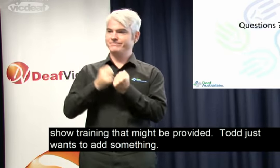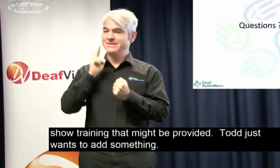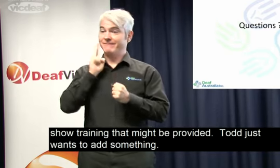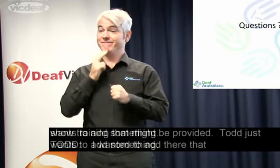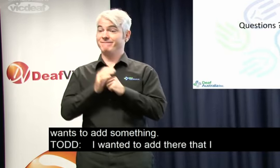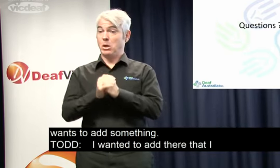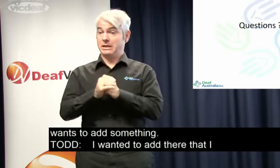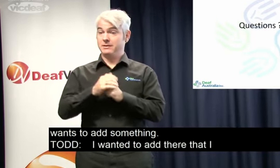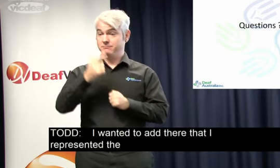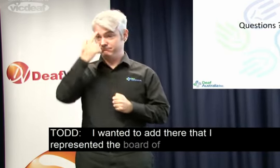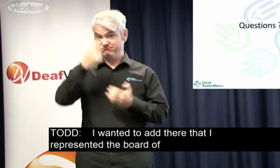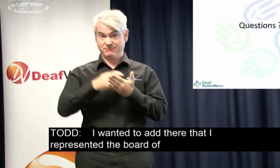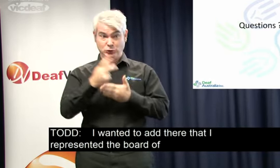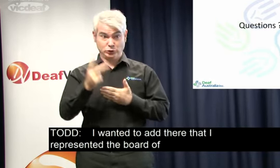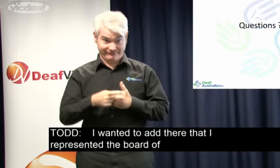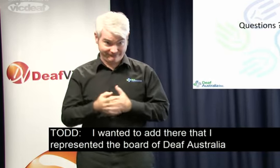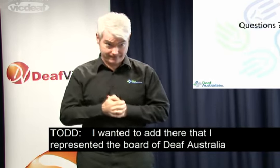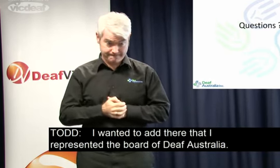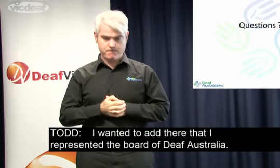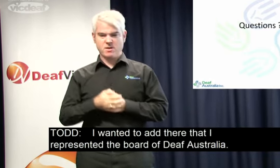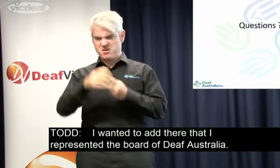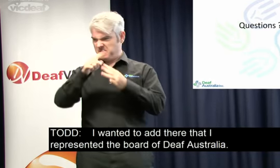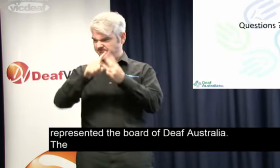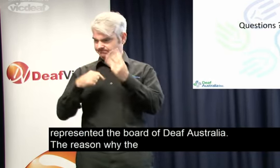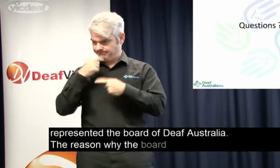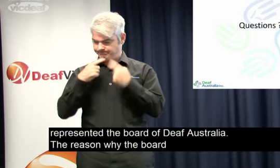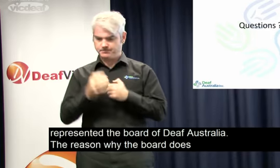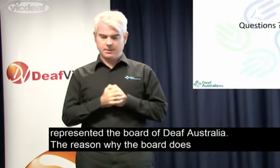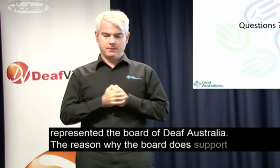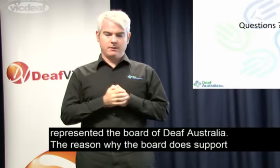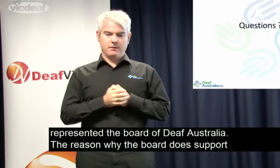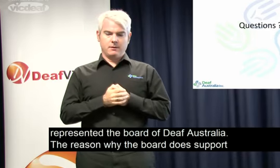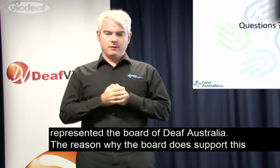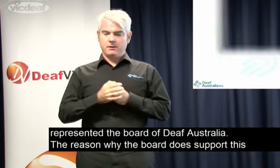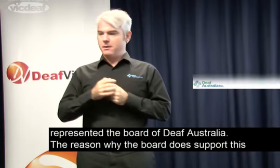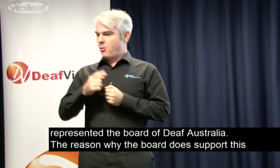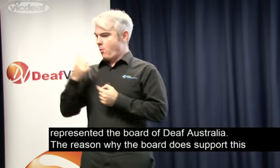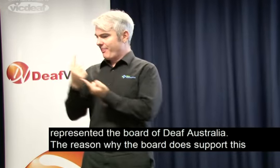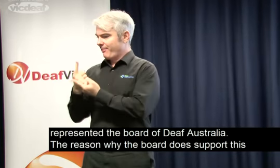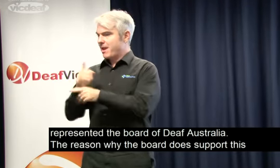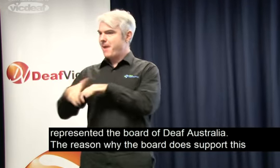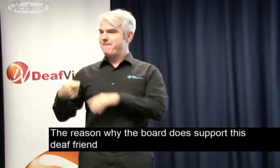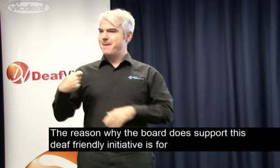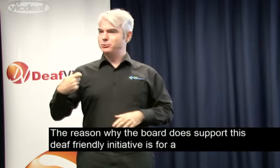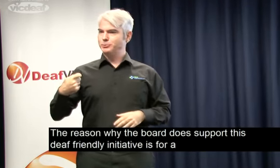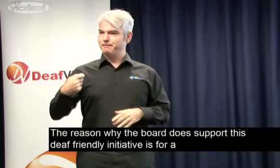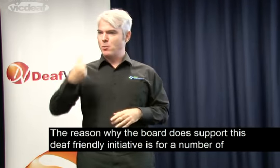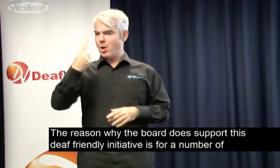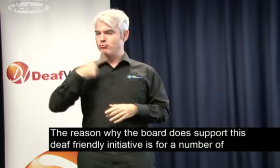the reason why the board does support this deaf-friendly initiative is for a number of reasons, which I'll go through now. But one of the things around